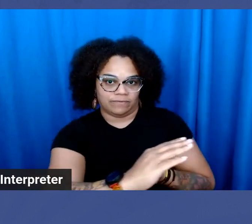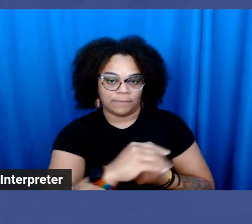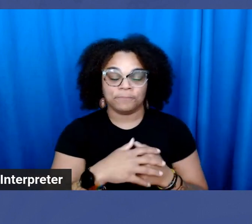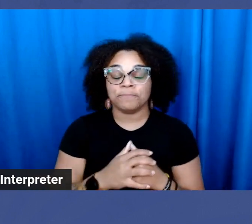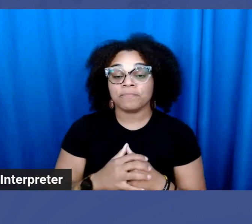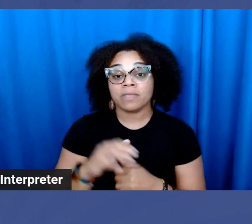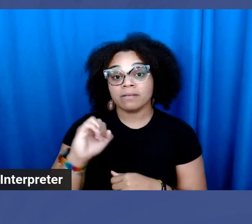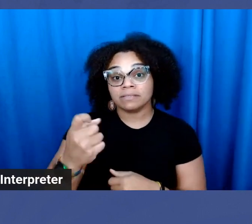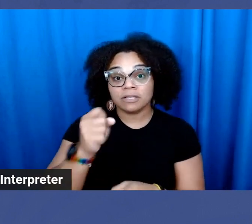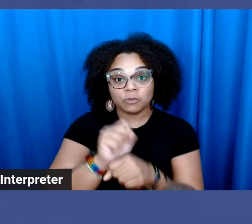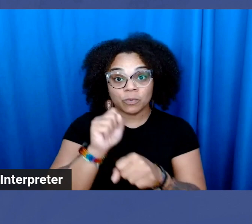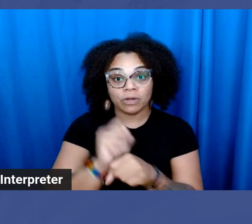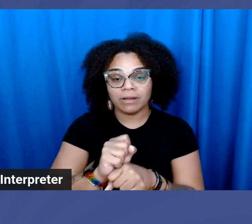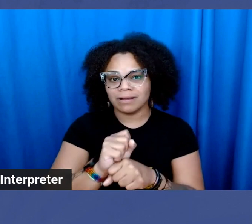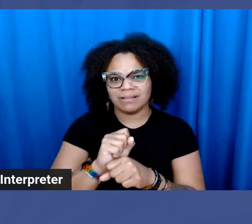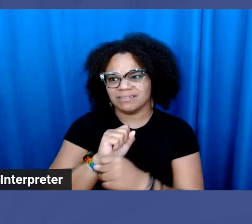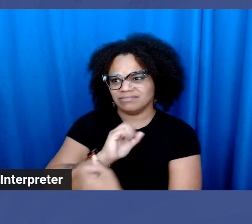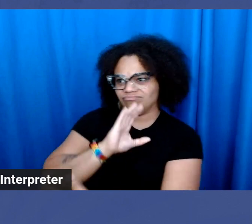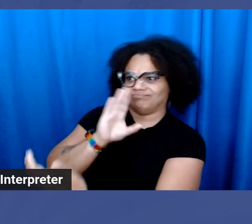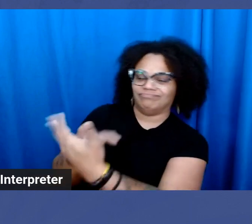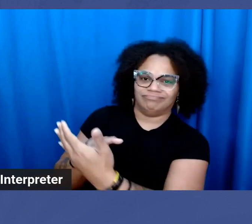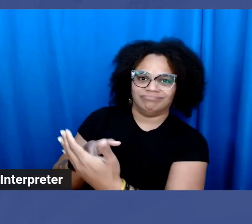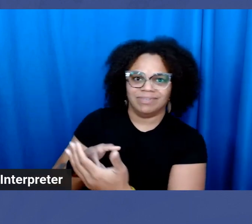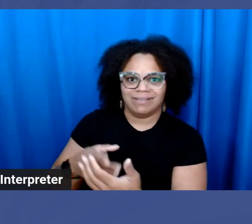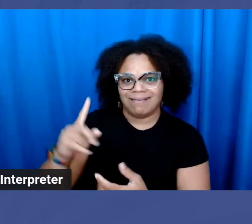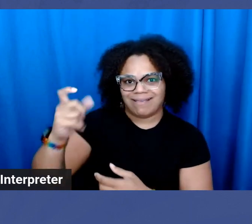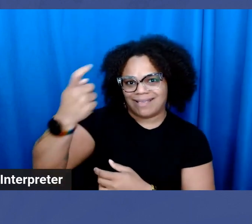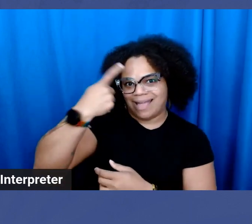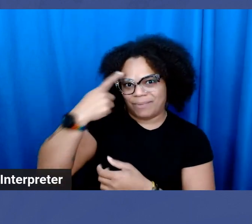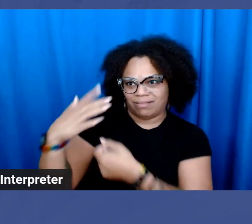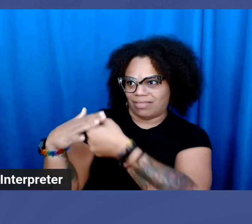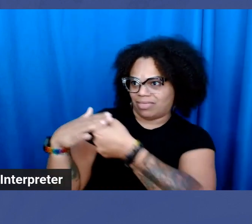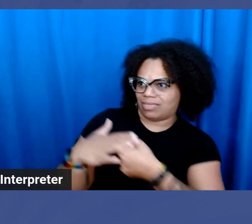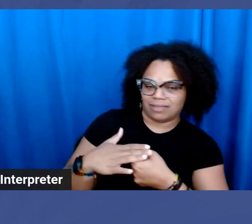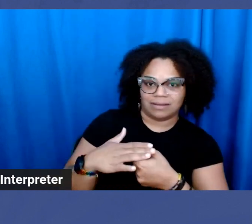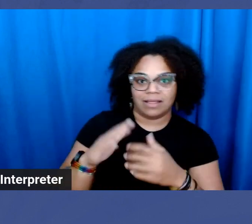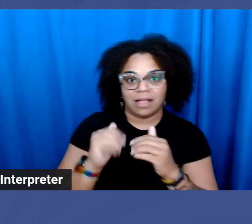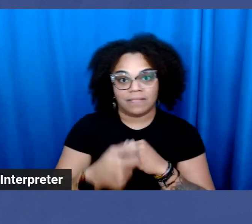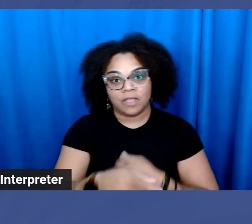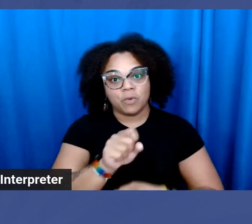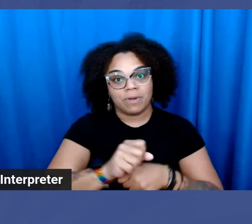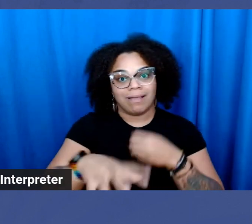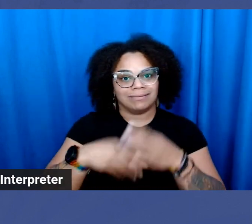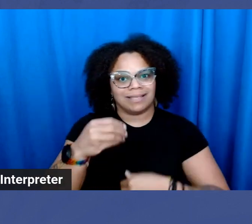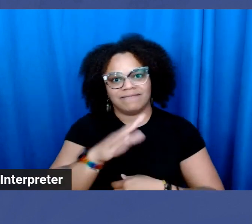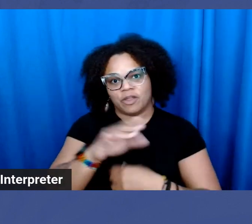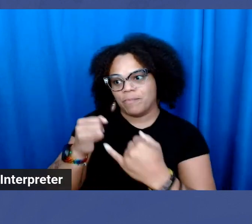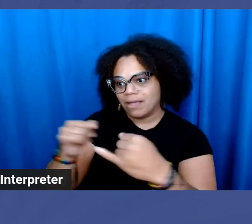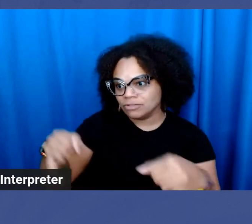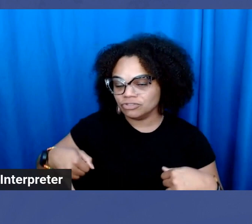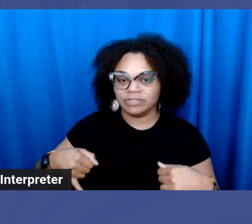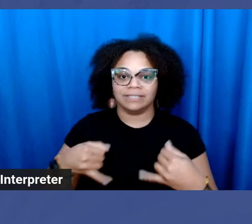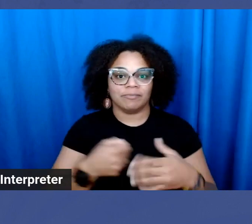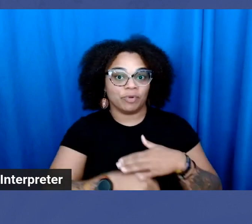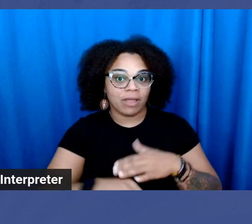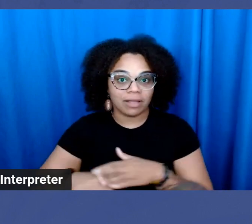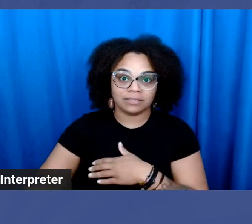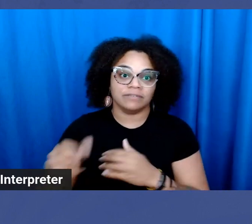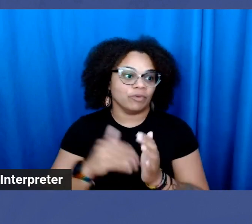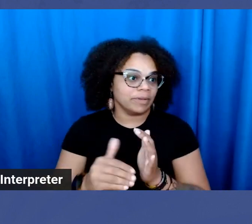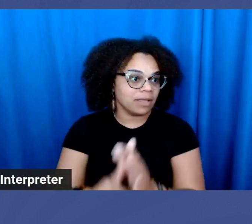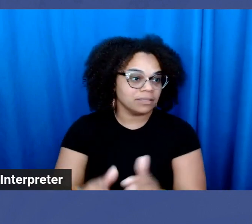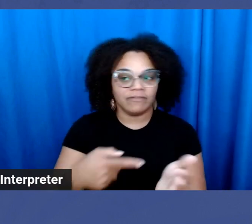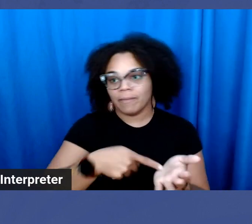work defies capitalist subordination by working outside its boundaries of productive, reproductive, and paid,